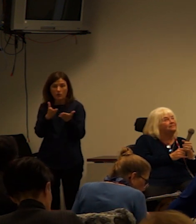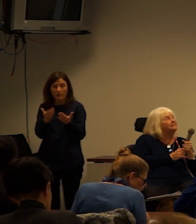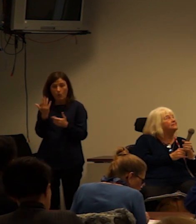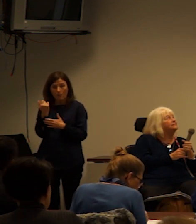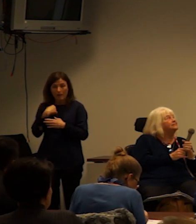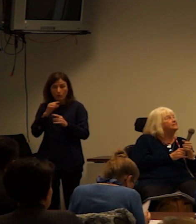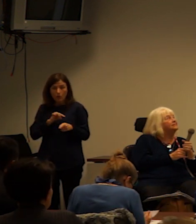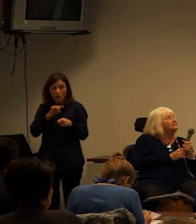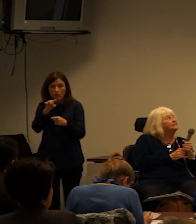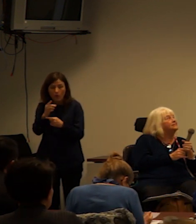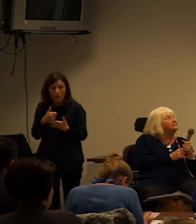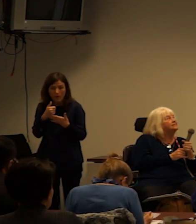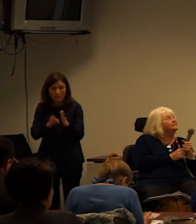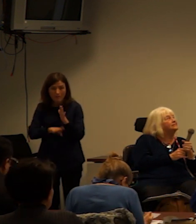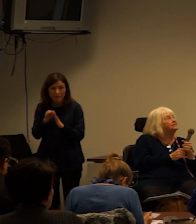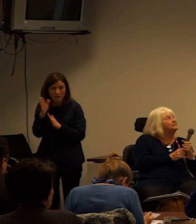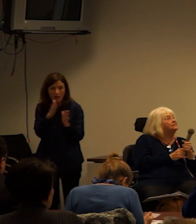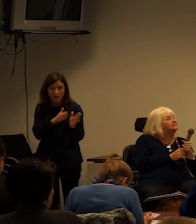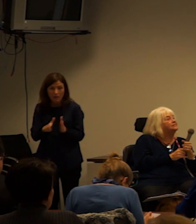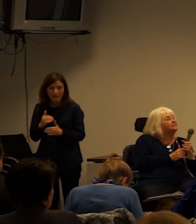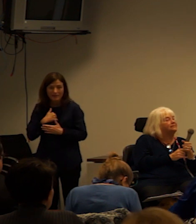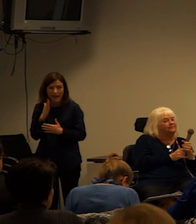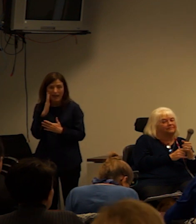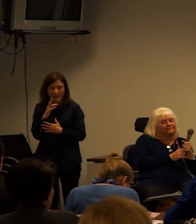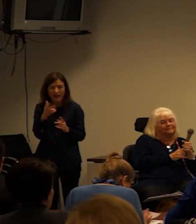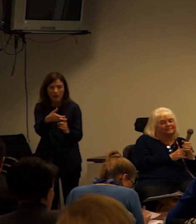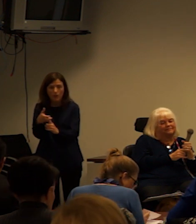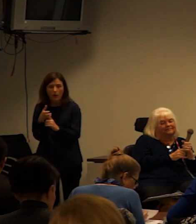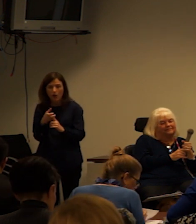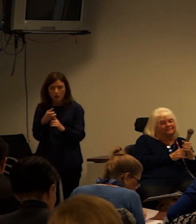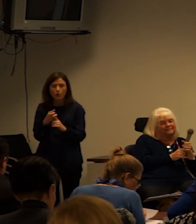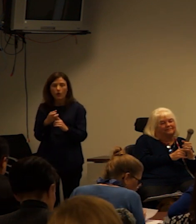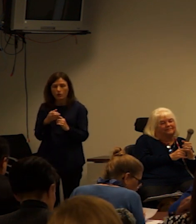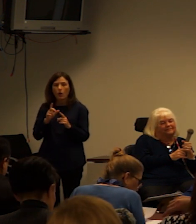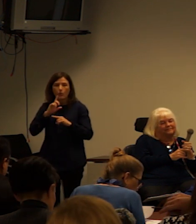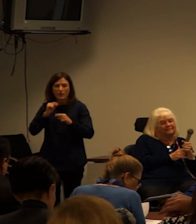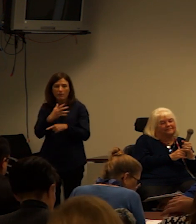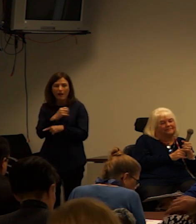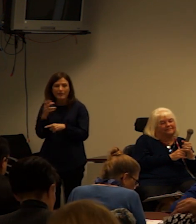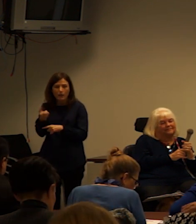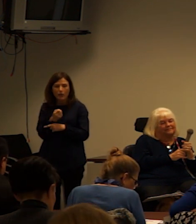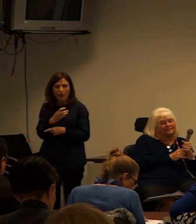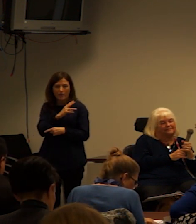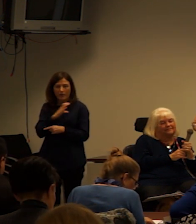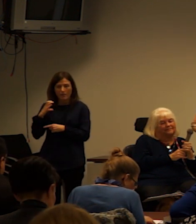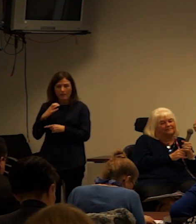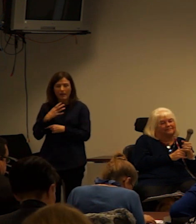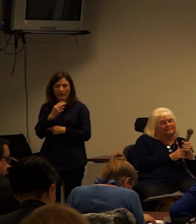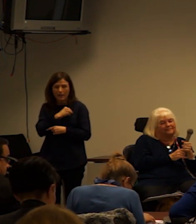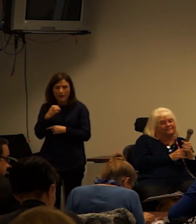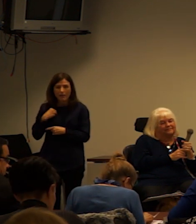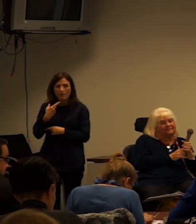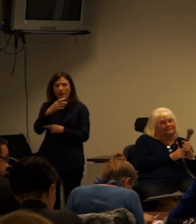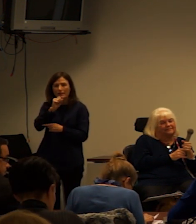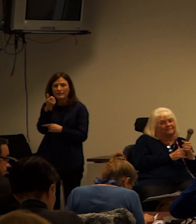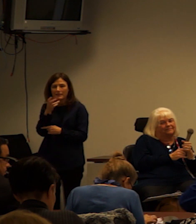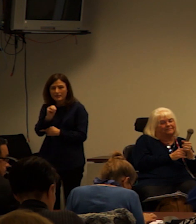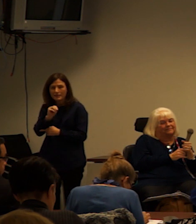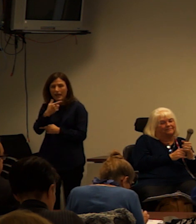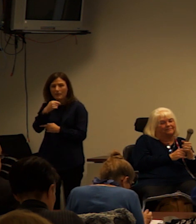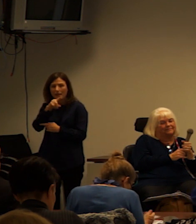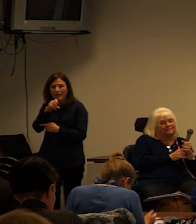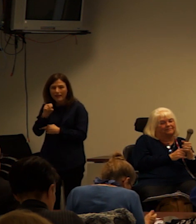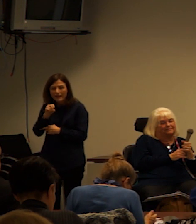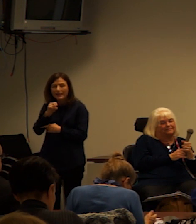help them develop their plan, I'm going to bring in Response and Recovery committee members. I'm going to bring in Sam Gleese and Mike